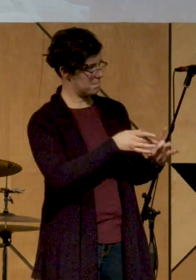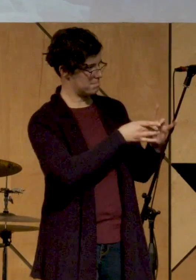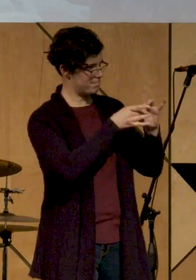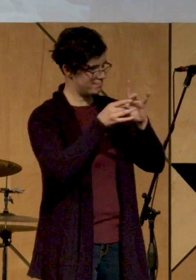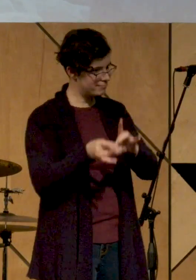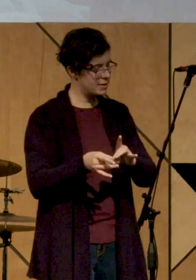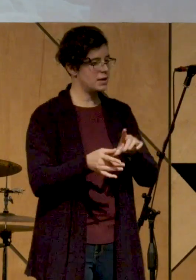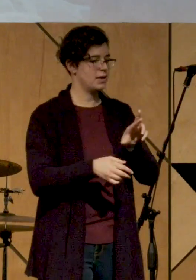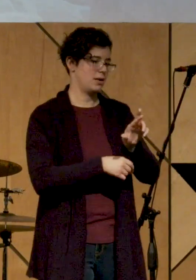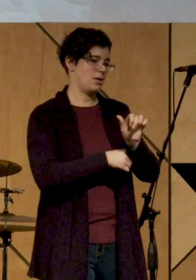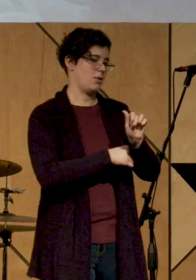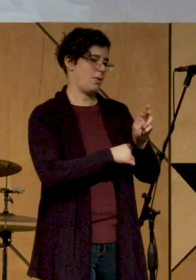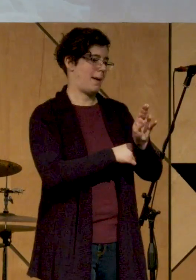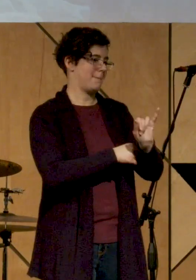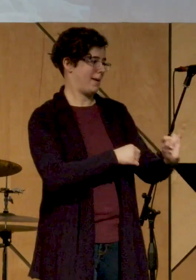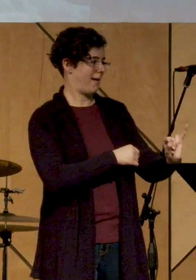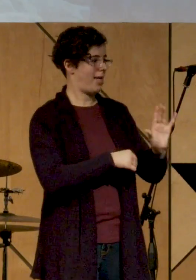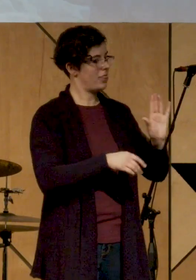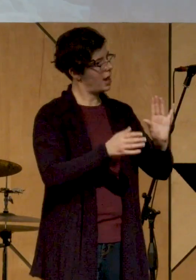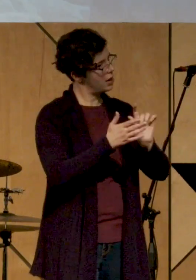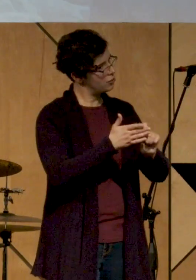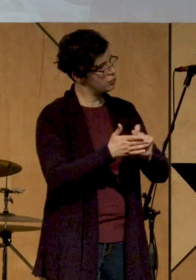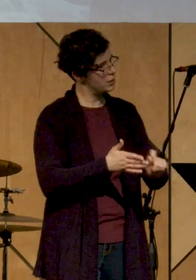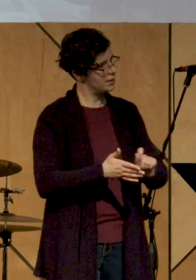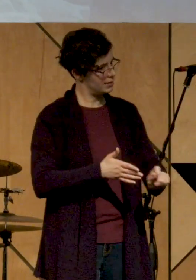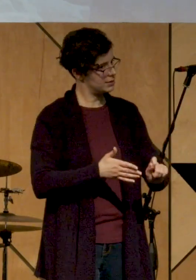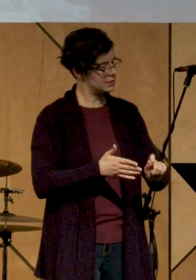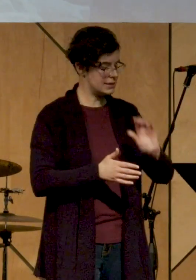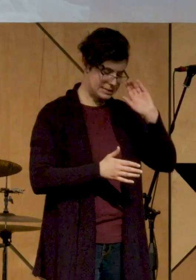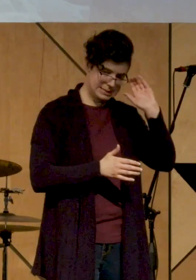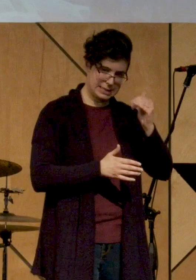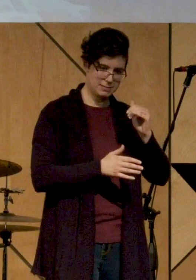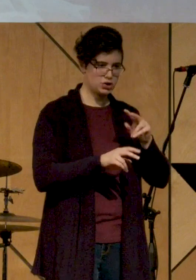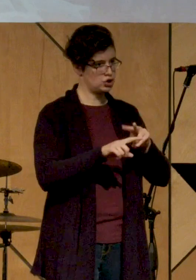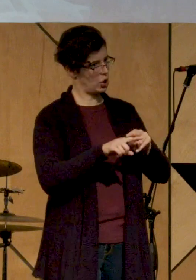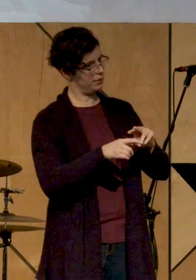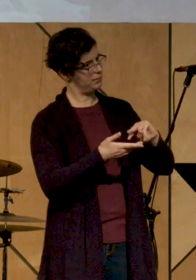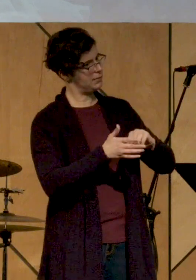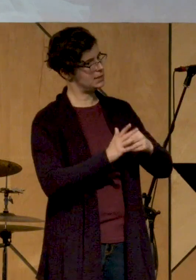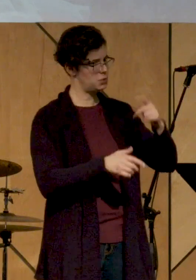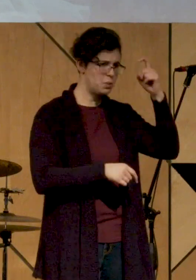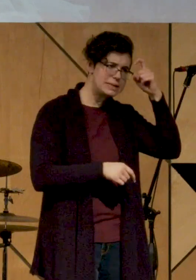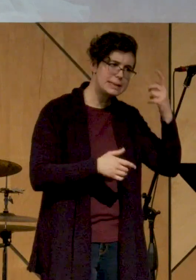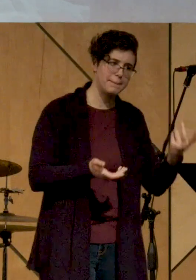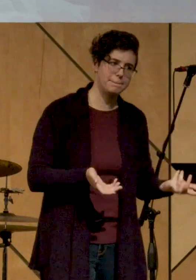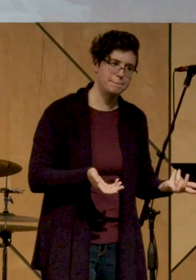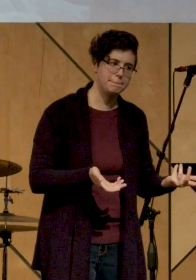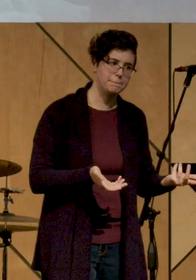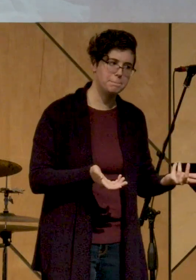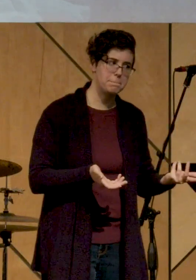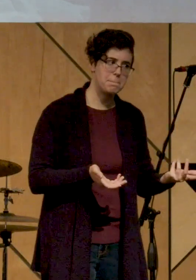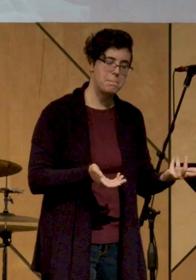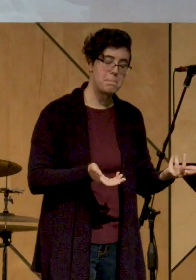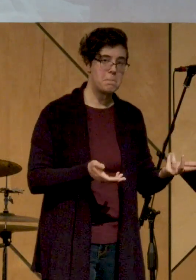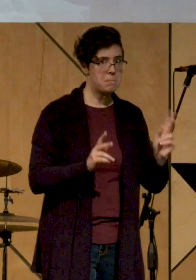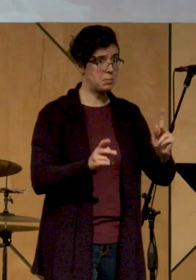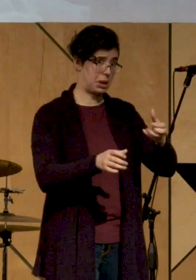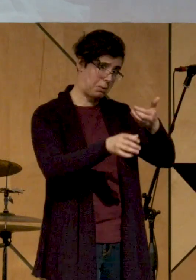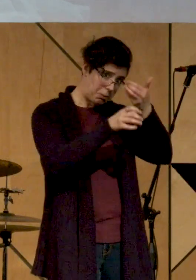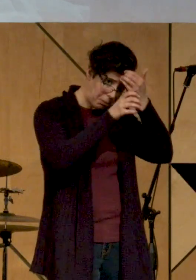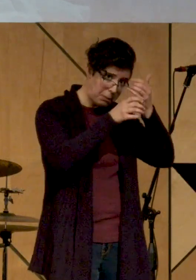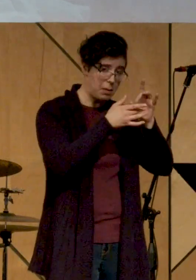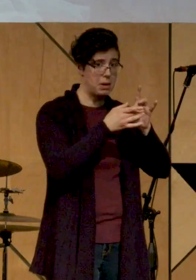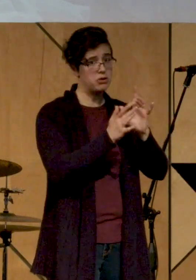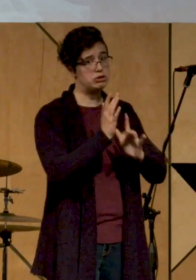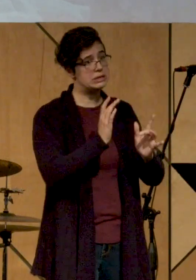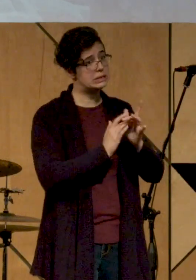rabbinic literature to associate salt with wisdom. So maybe it just means they know a lot about Jesus and they share that when they